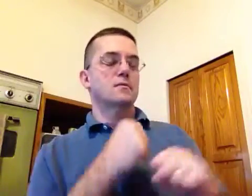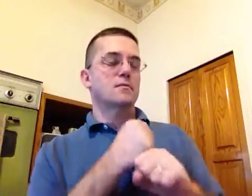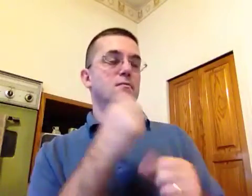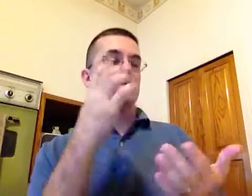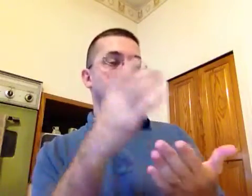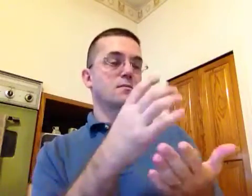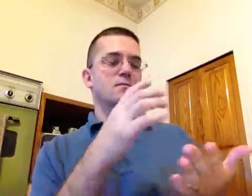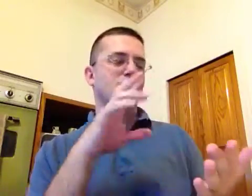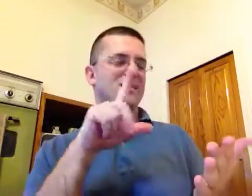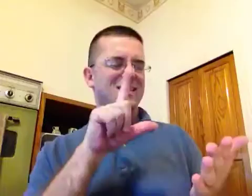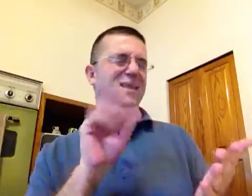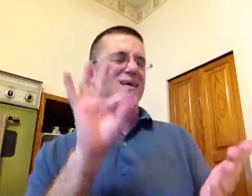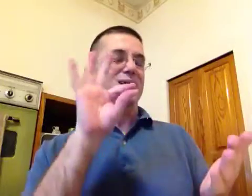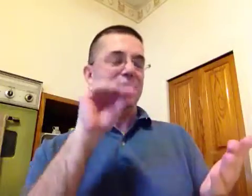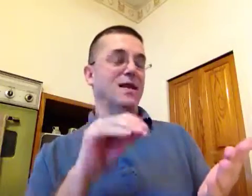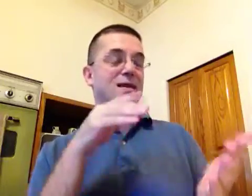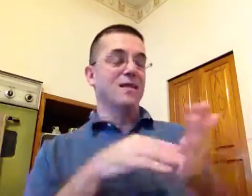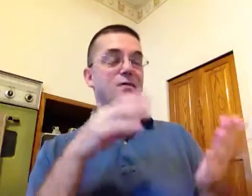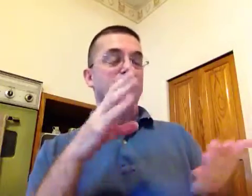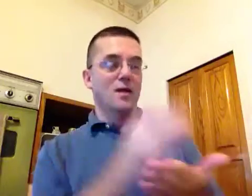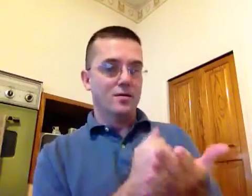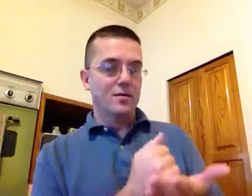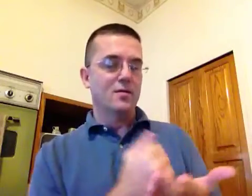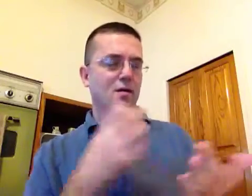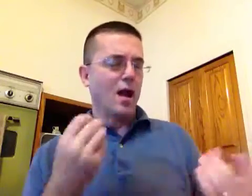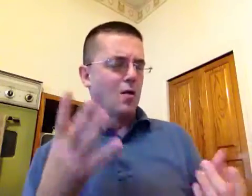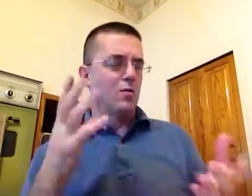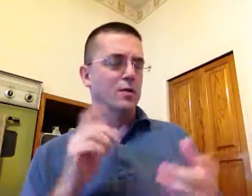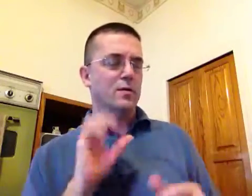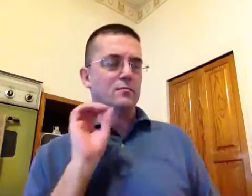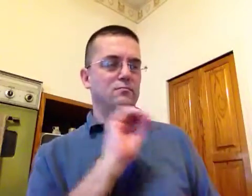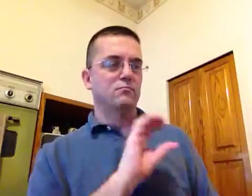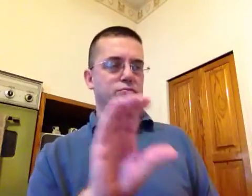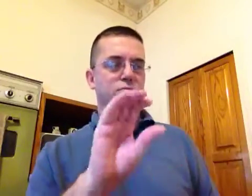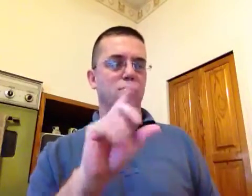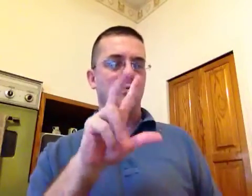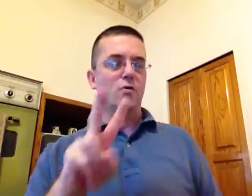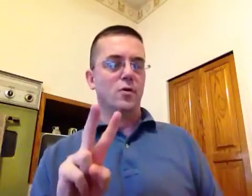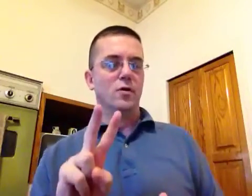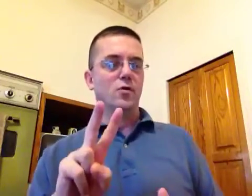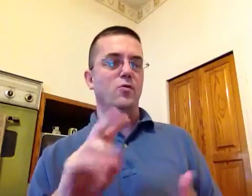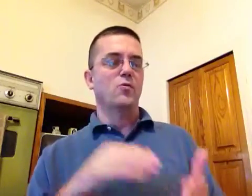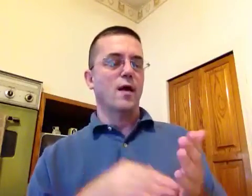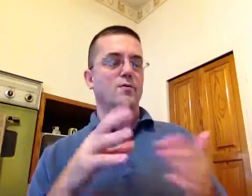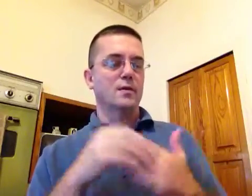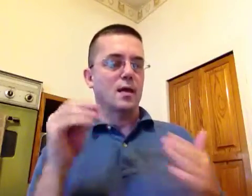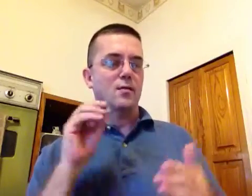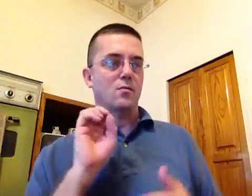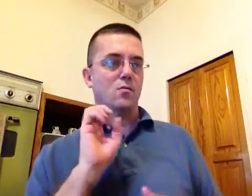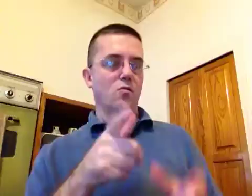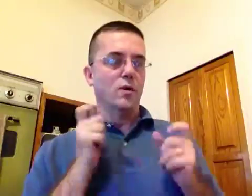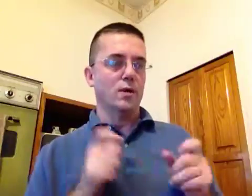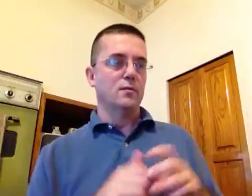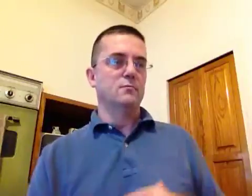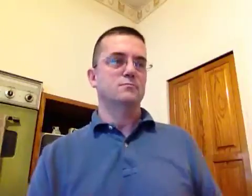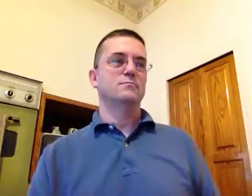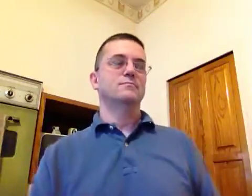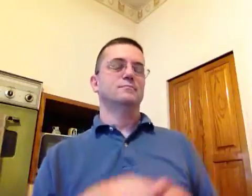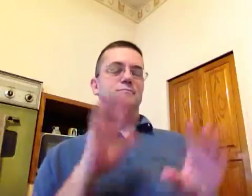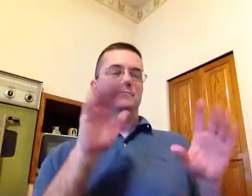payment. Right. How quickly can we put $22,000 back in there? Very quickly. Right. And so